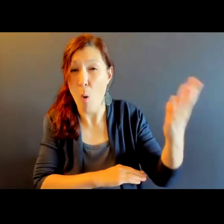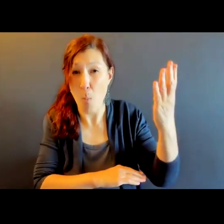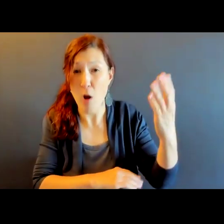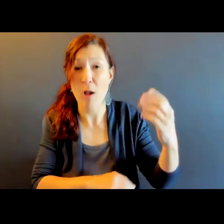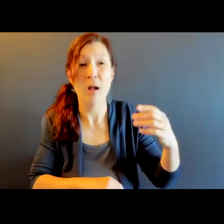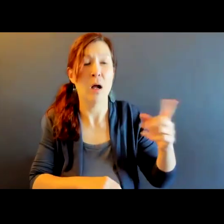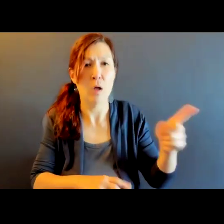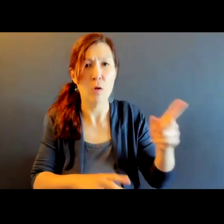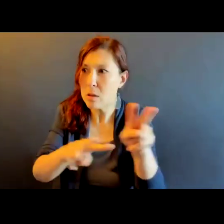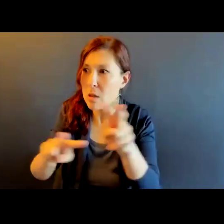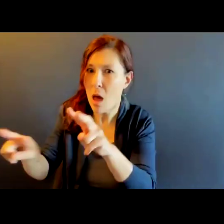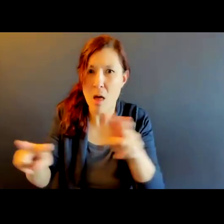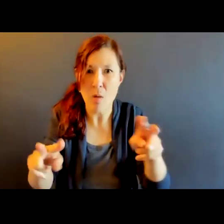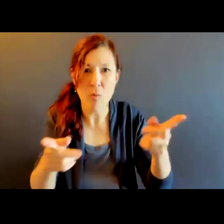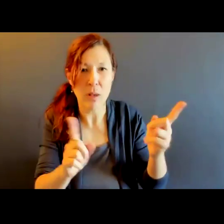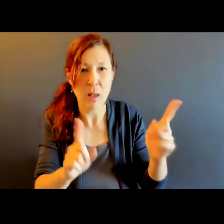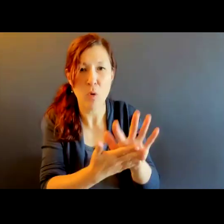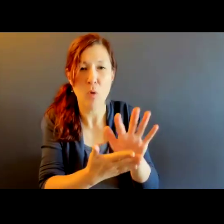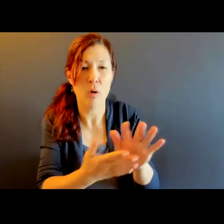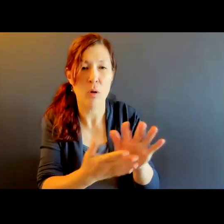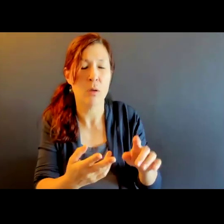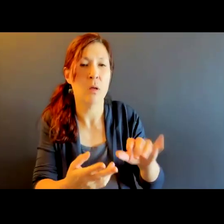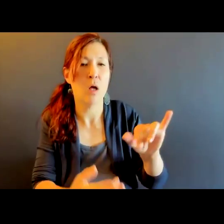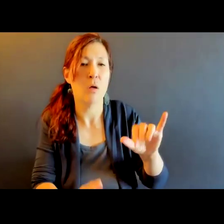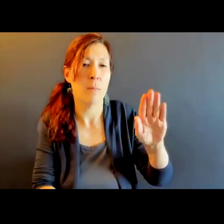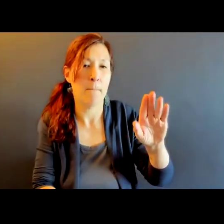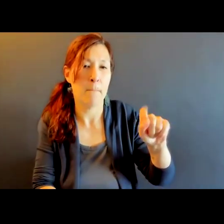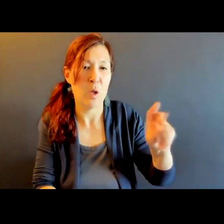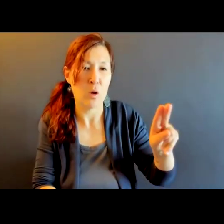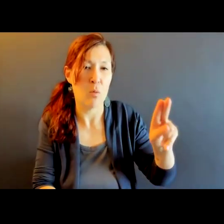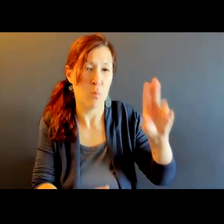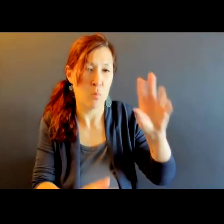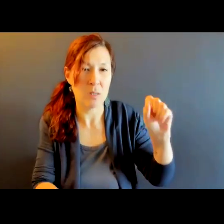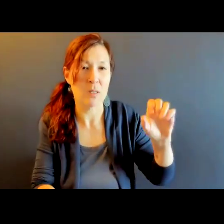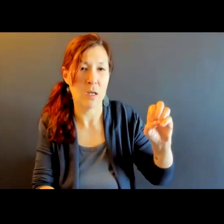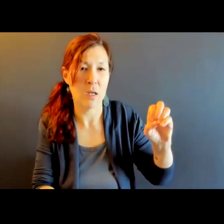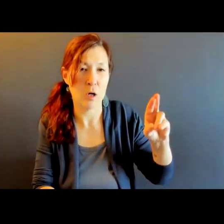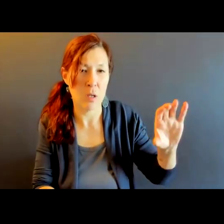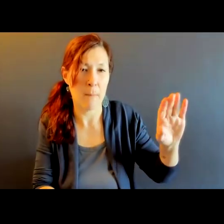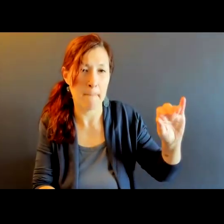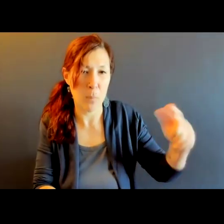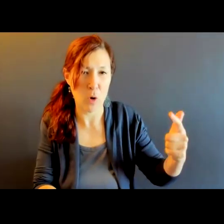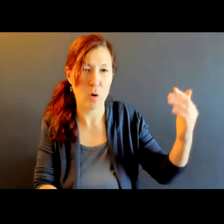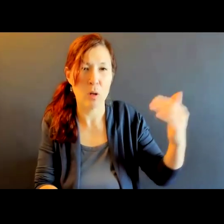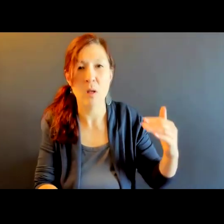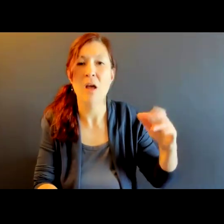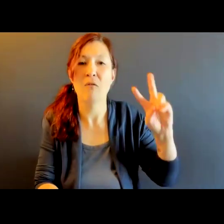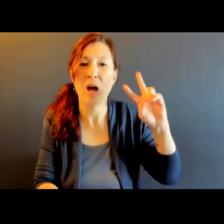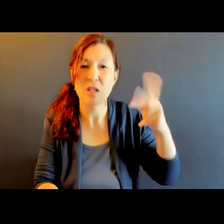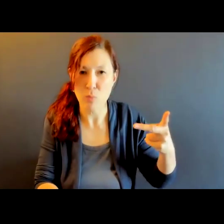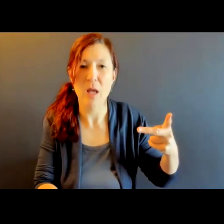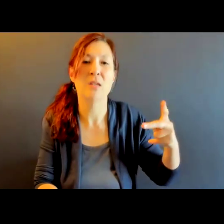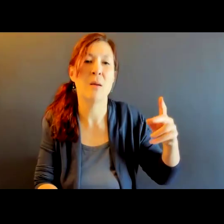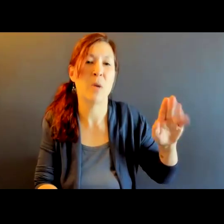schools. Also, BTU President Eric Berg and Vice President Leah Serena, they joined us on the visits.